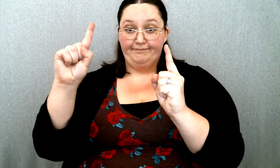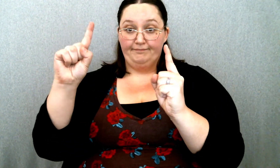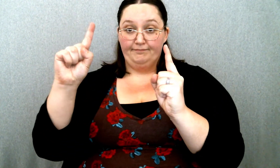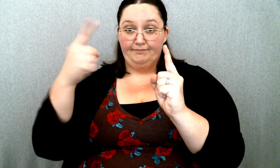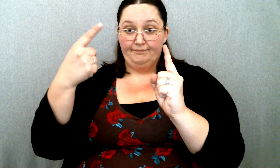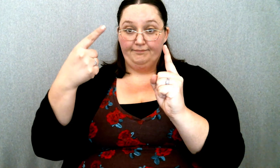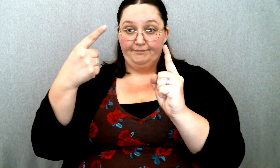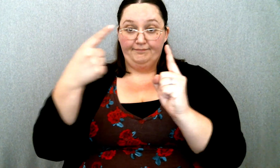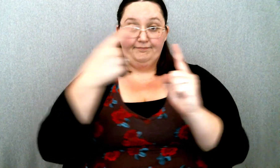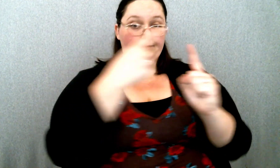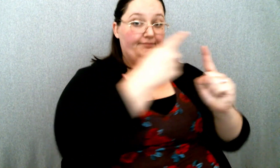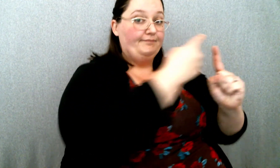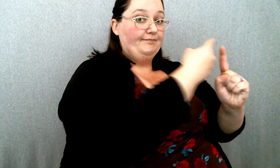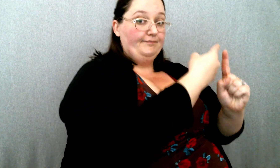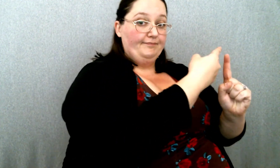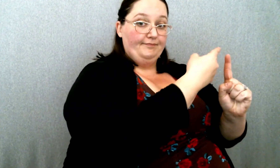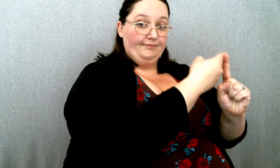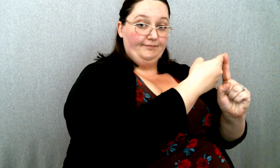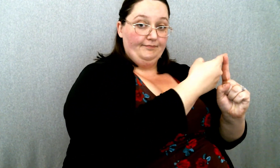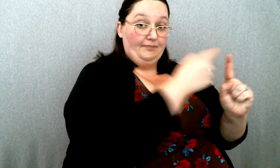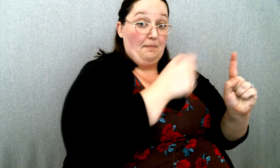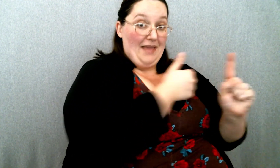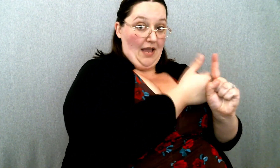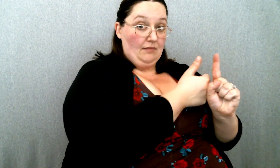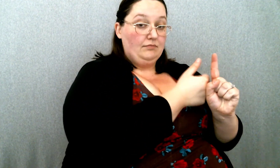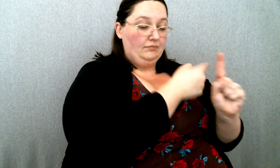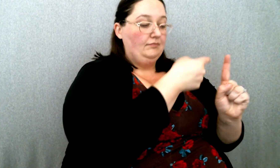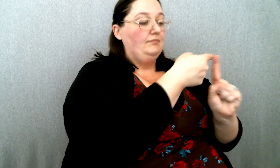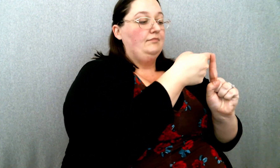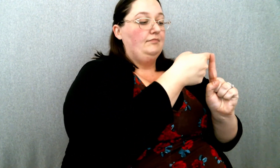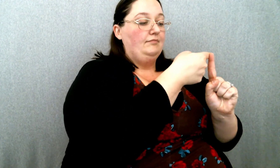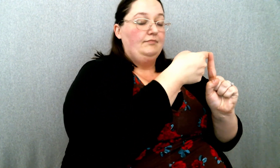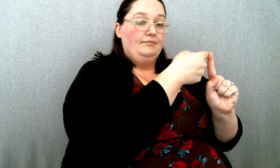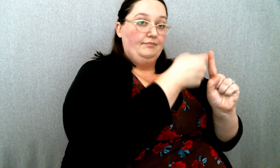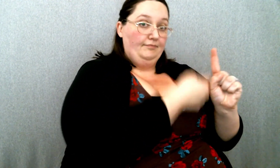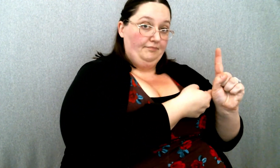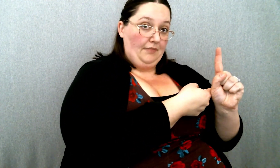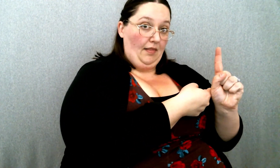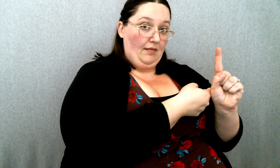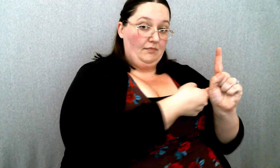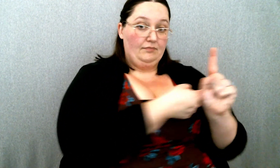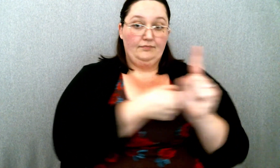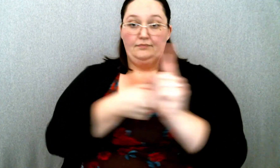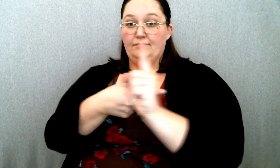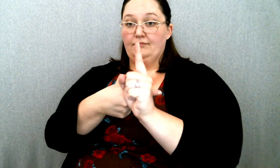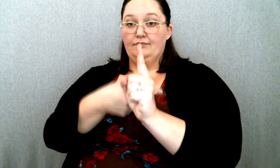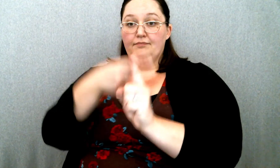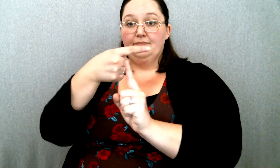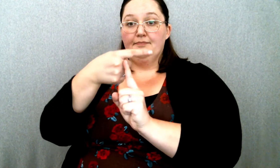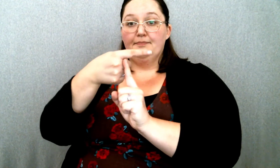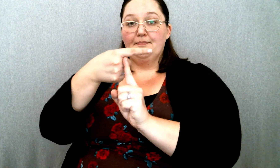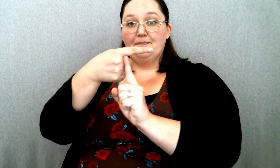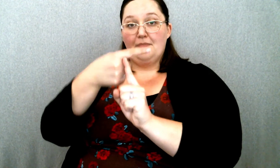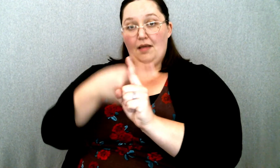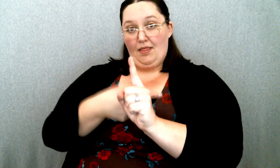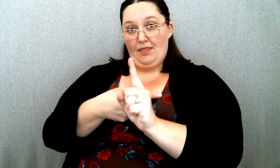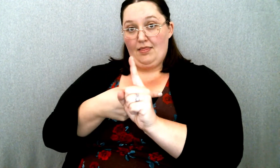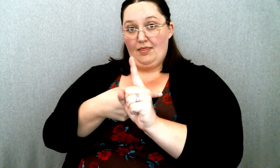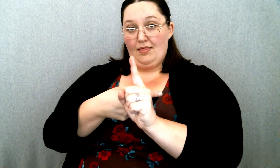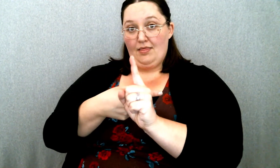dominant hand is going to be an index, where your middle knuckle is going to be behind and slide down, month.